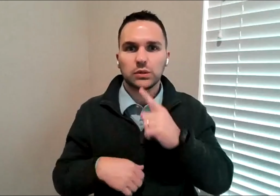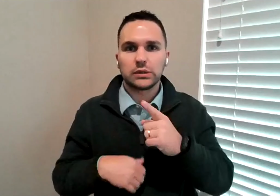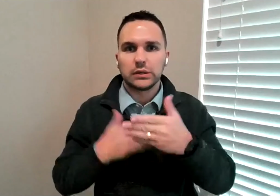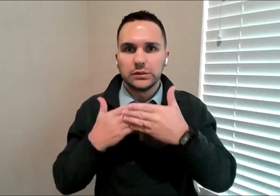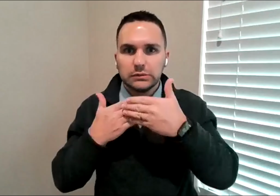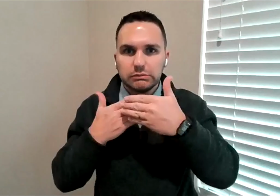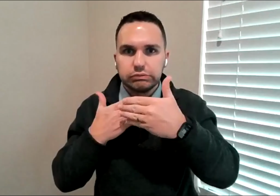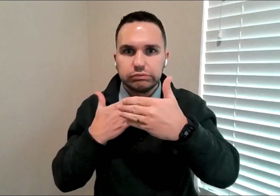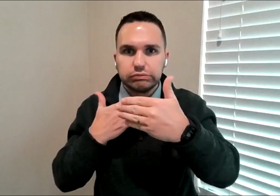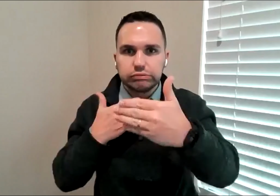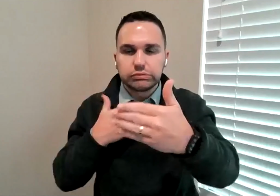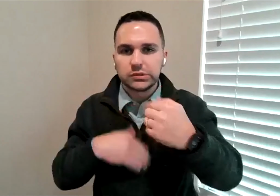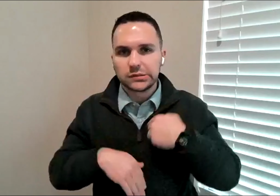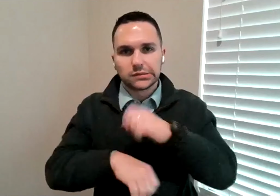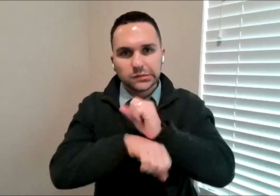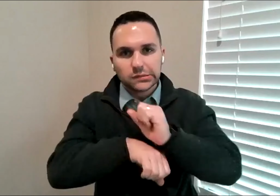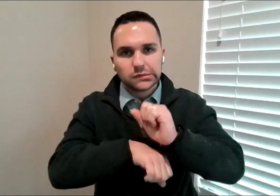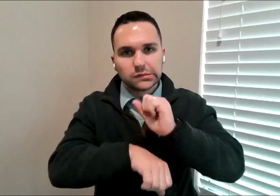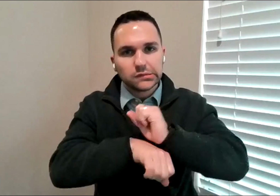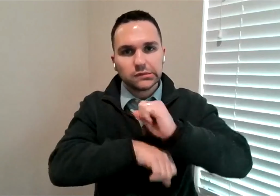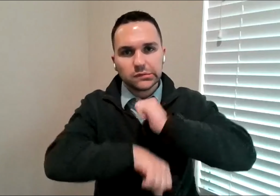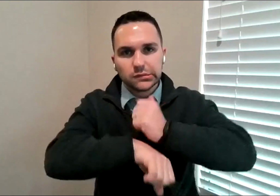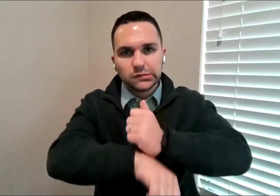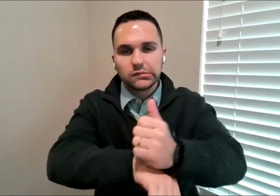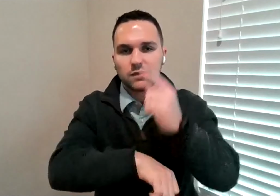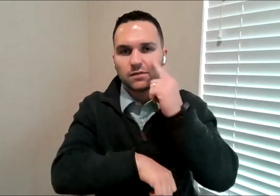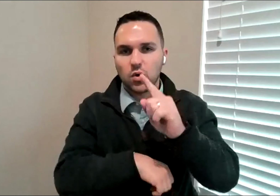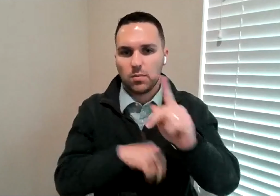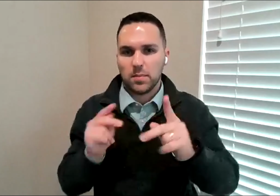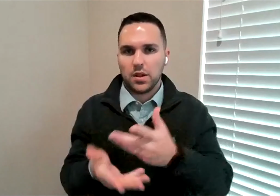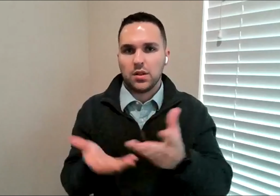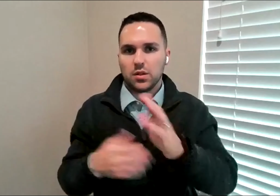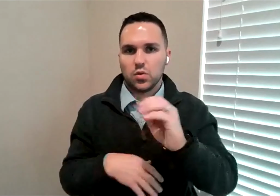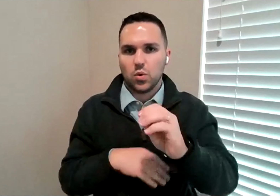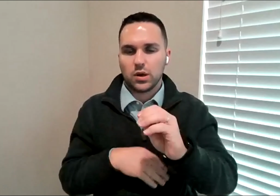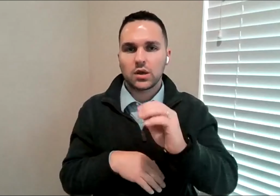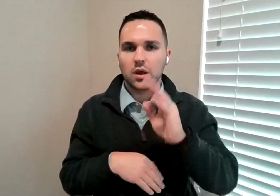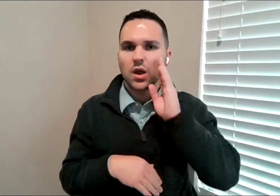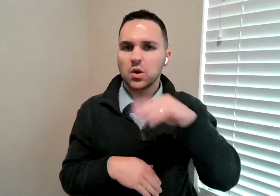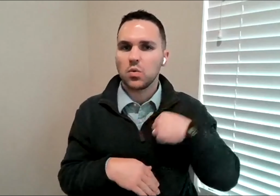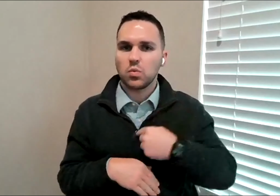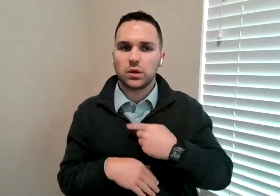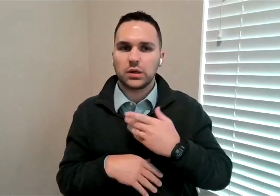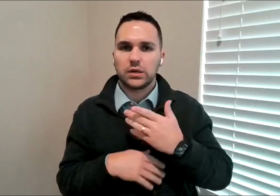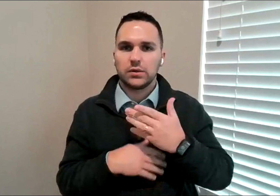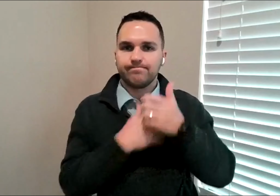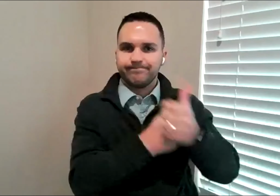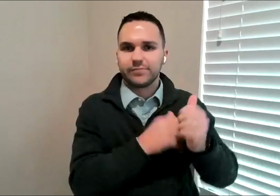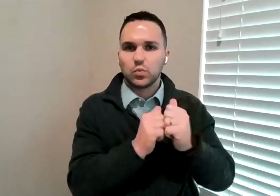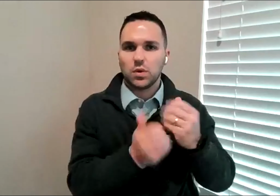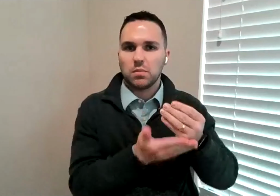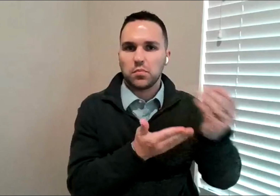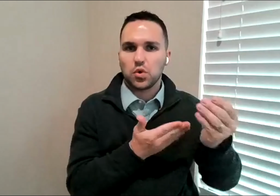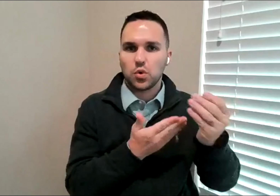to execute for the people of Colorado. Stephen, I know we are bound by procurement rules, but maybe at a high level, we can quell